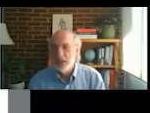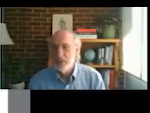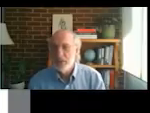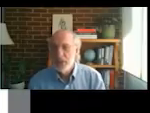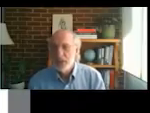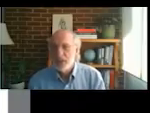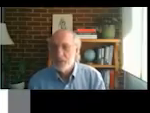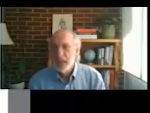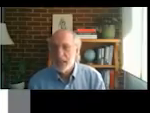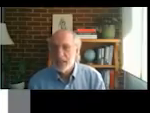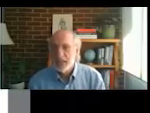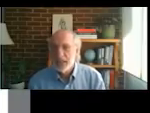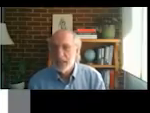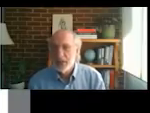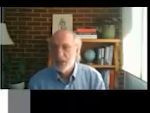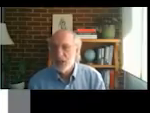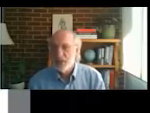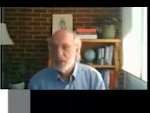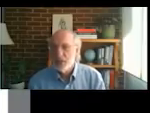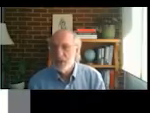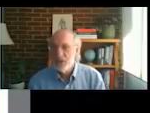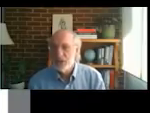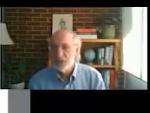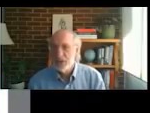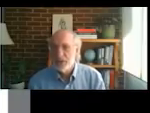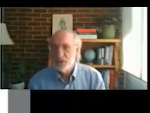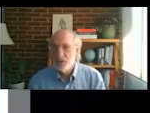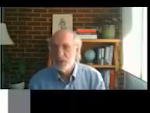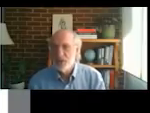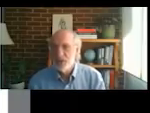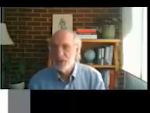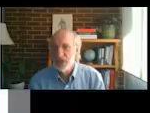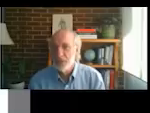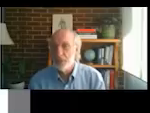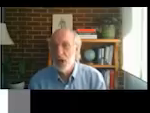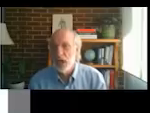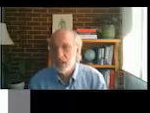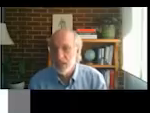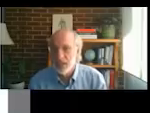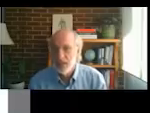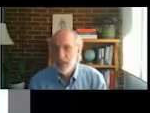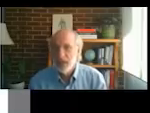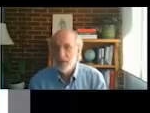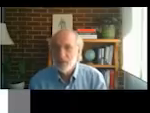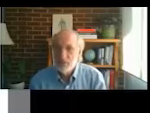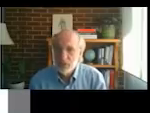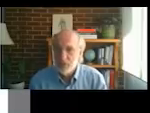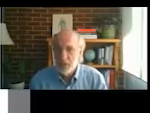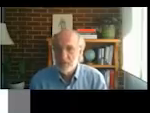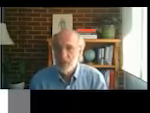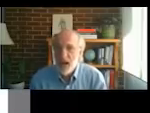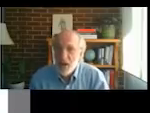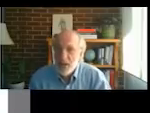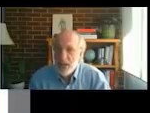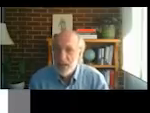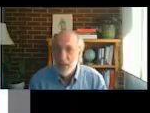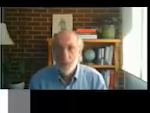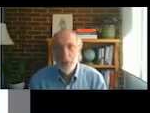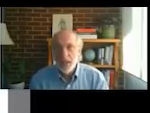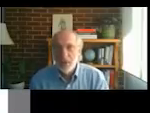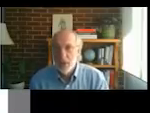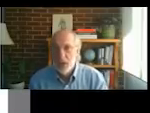not expect a child who's using some of their first words to say broccoli. I would expect them to say